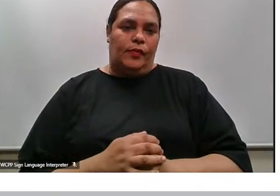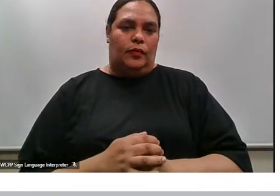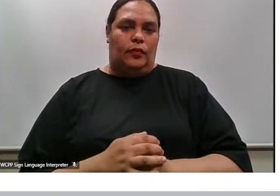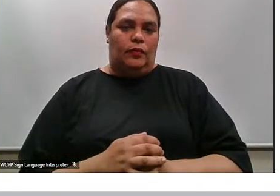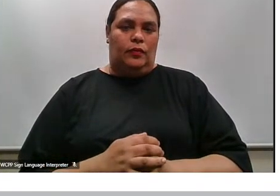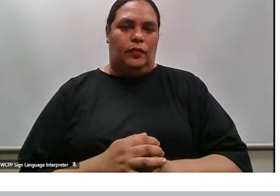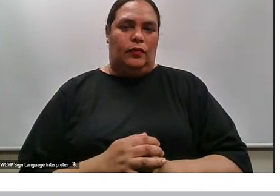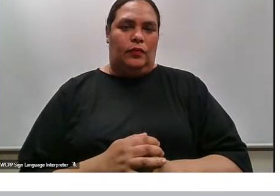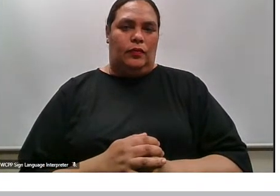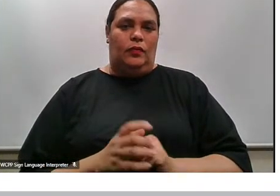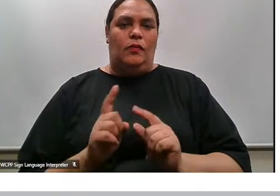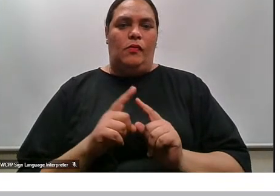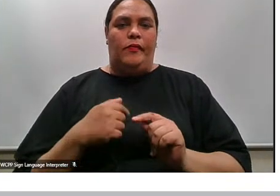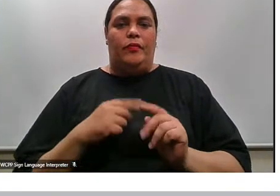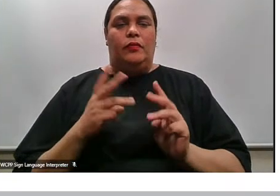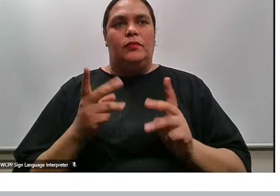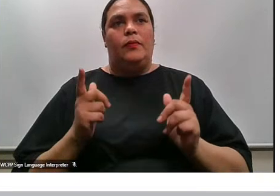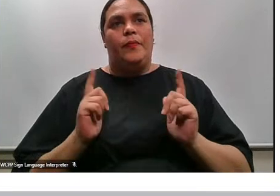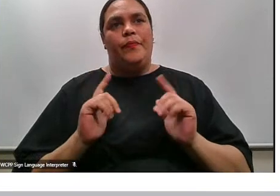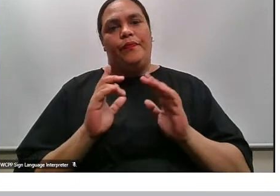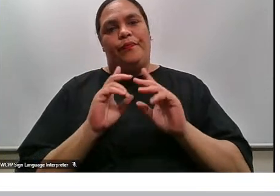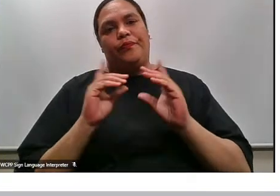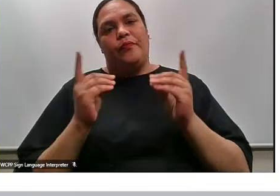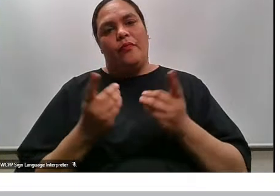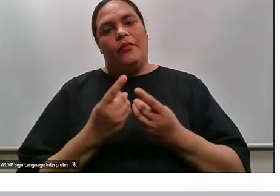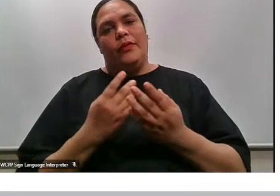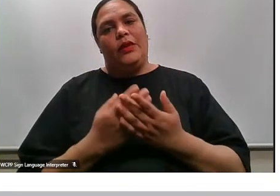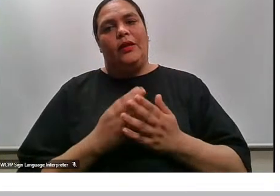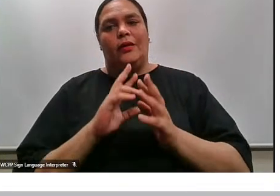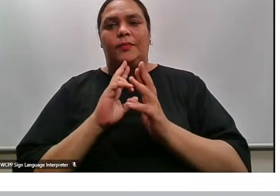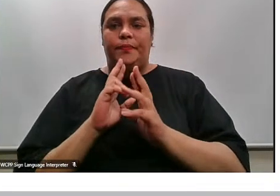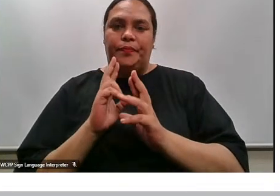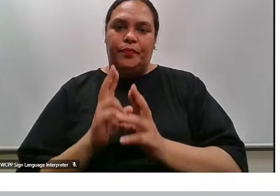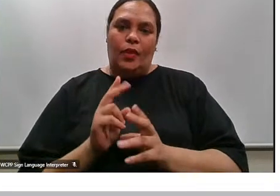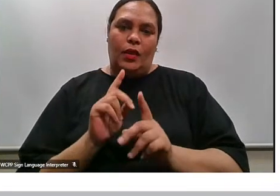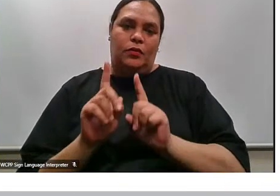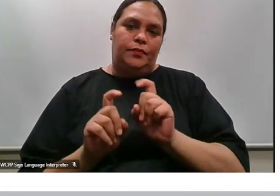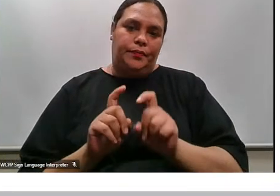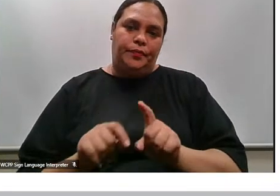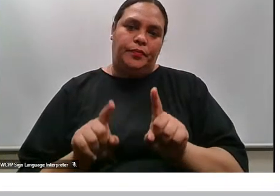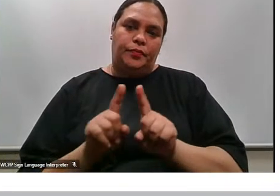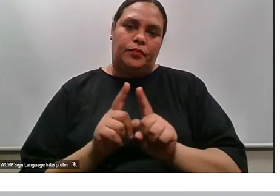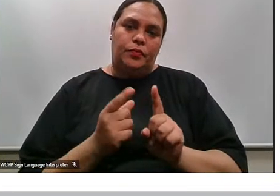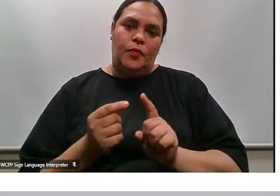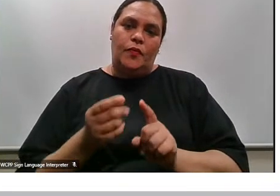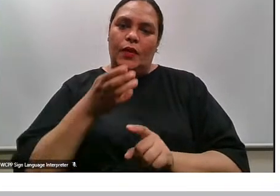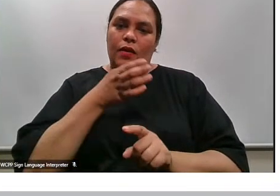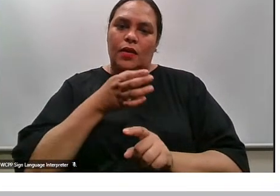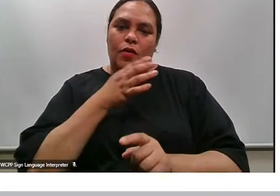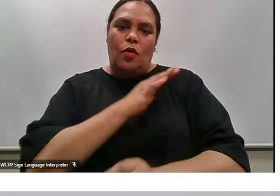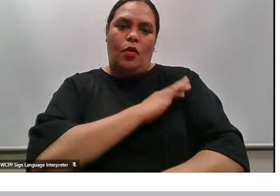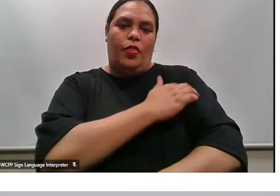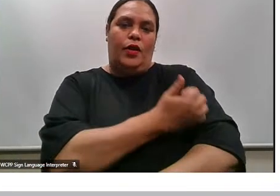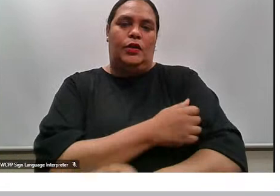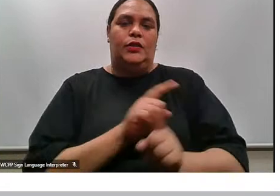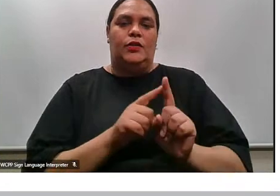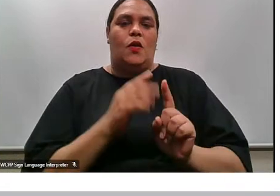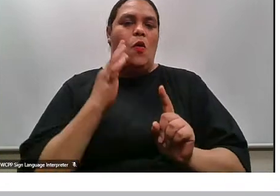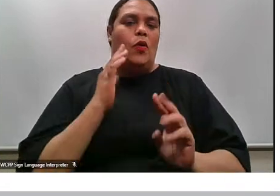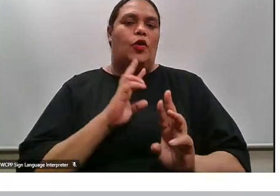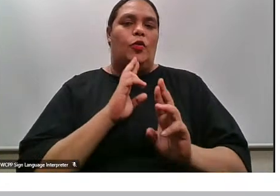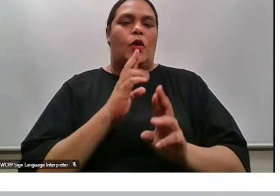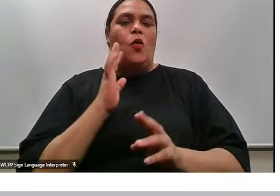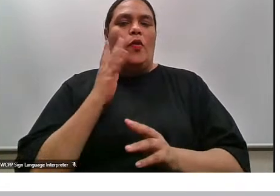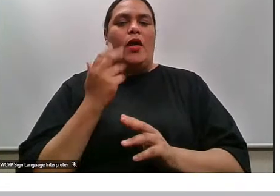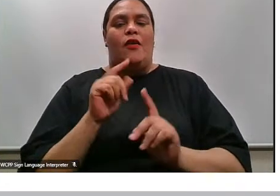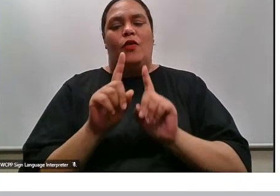will allow the department to respond to the question as well as the Liquor Authority as well to respond if there are questions that